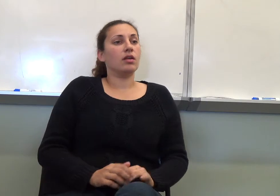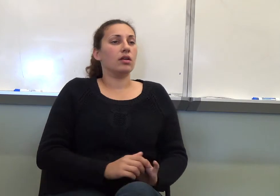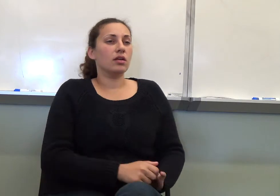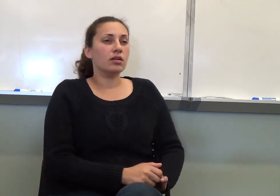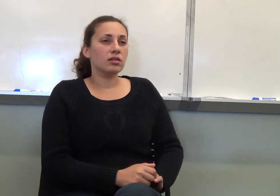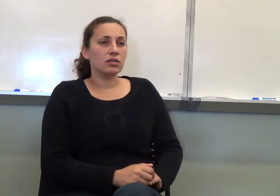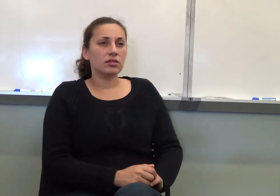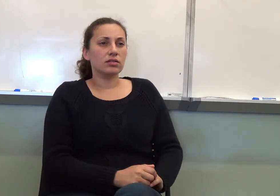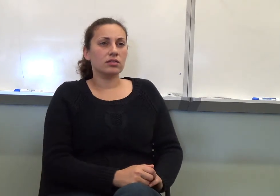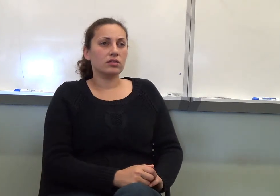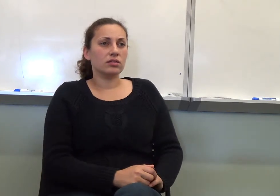stuff that they're not interested in knowing.